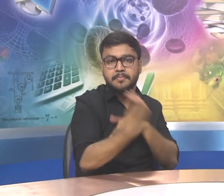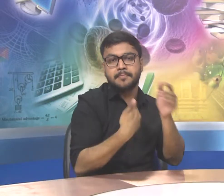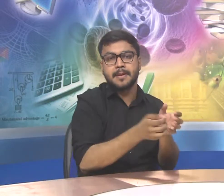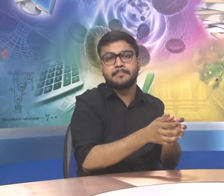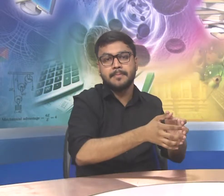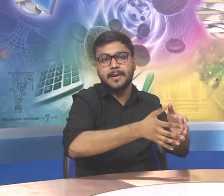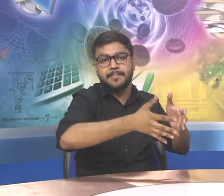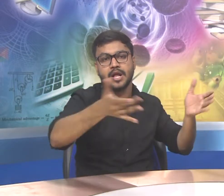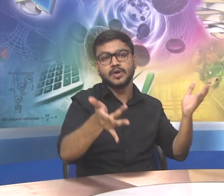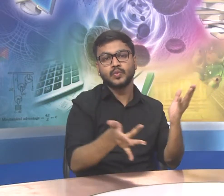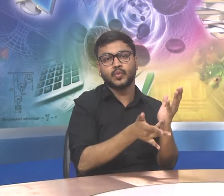things.